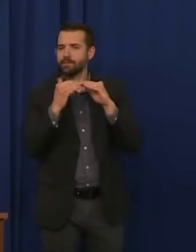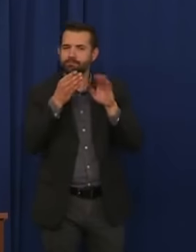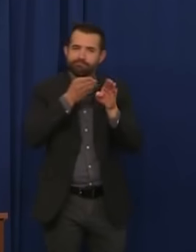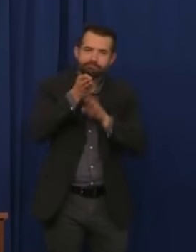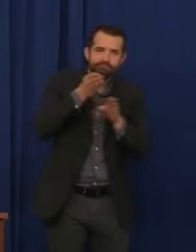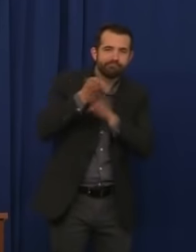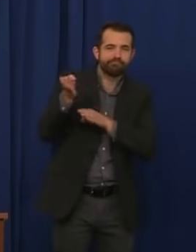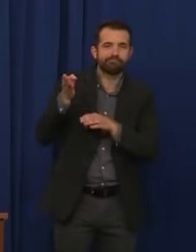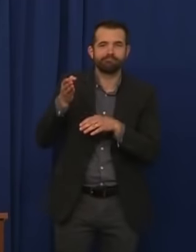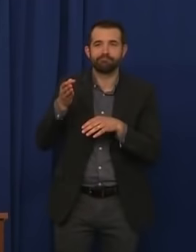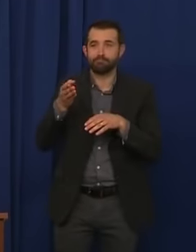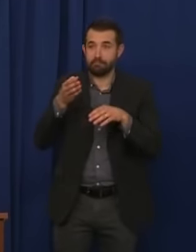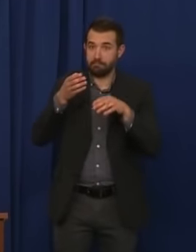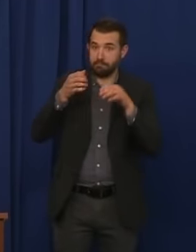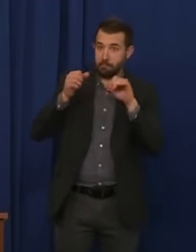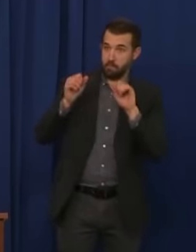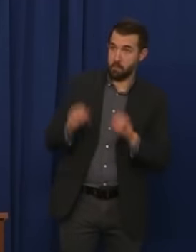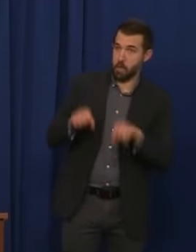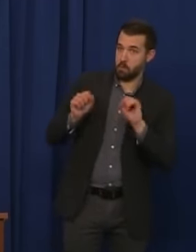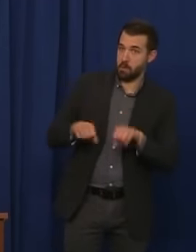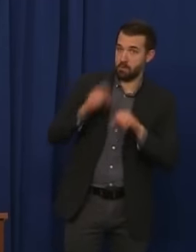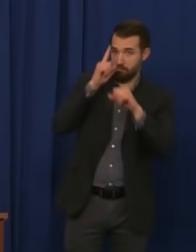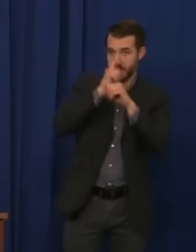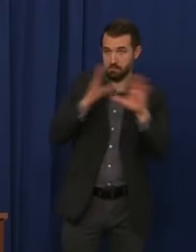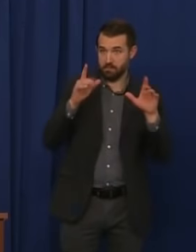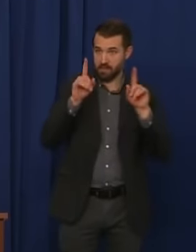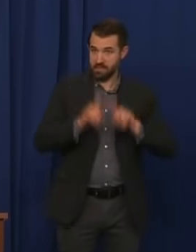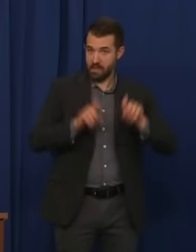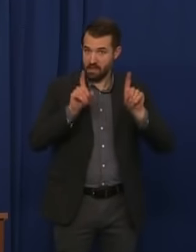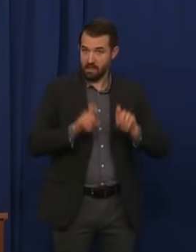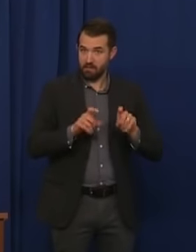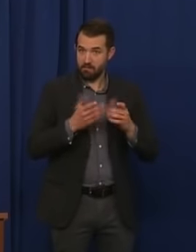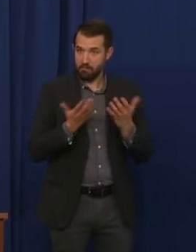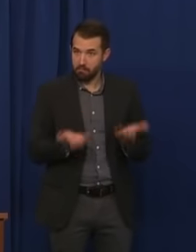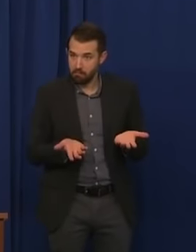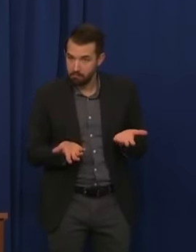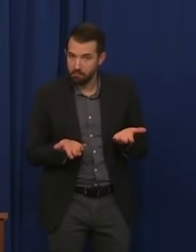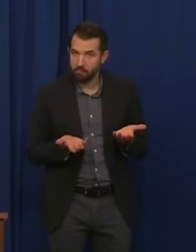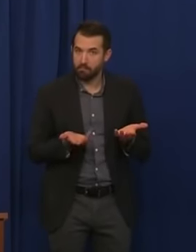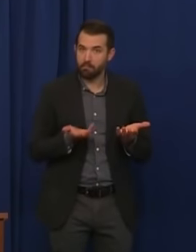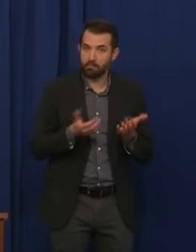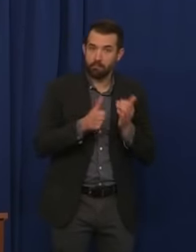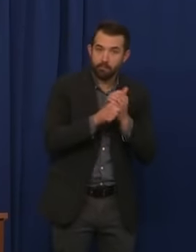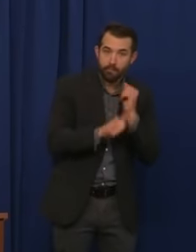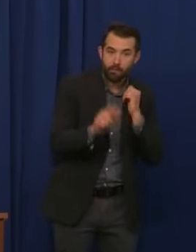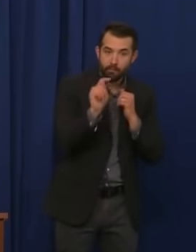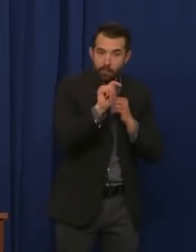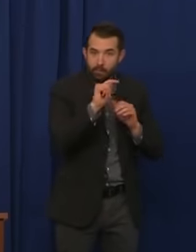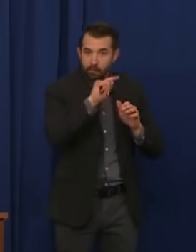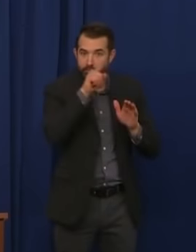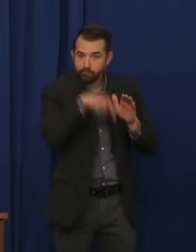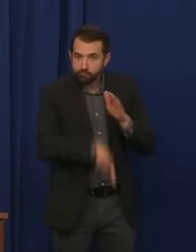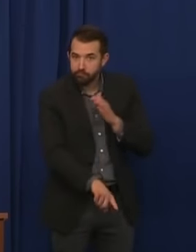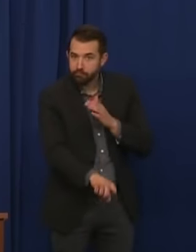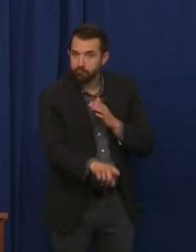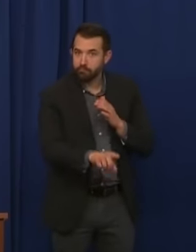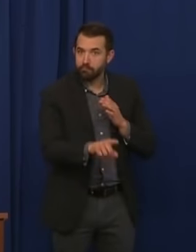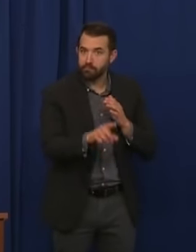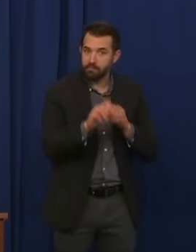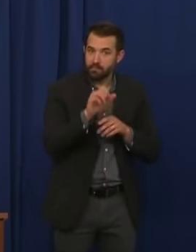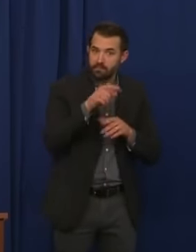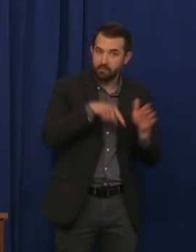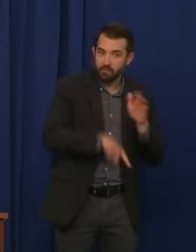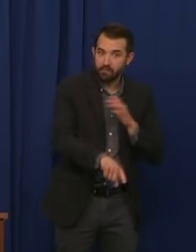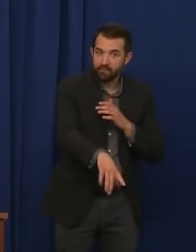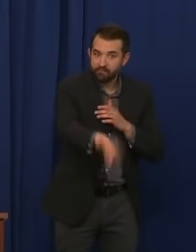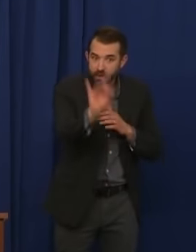a role for testing sewage to try to get a sense of how much of the virus is out there. This is